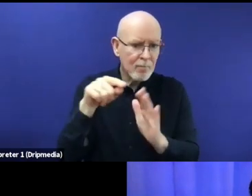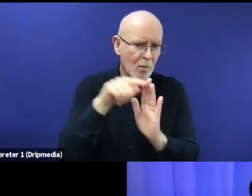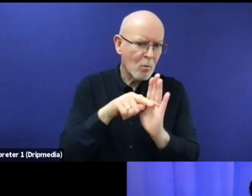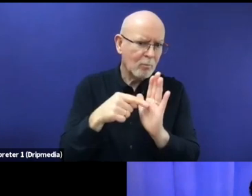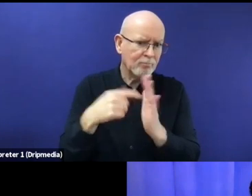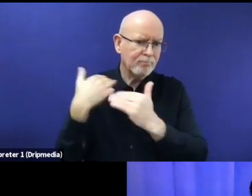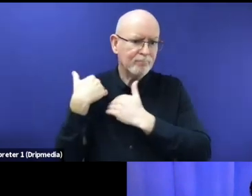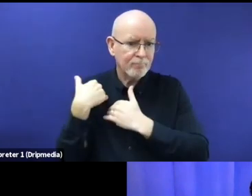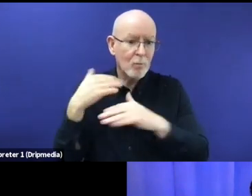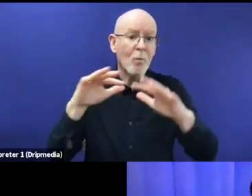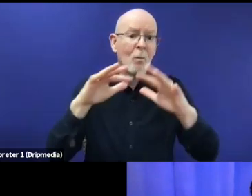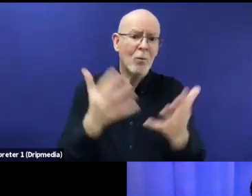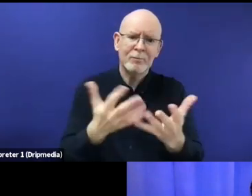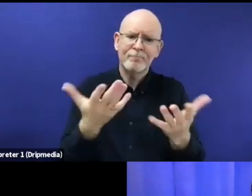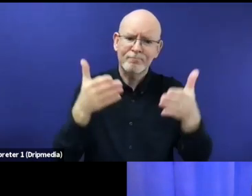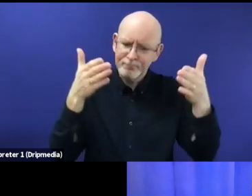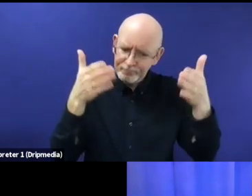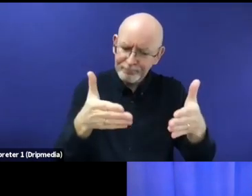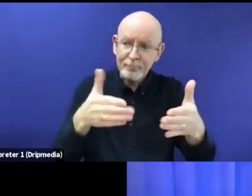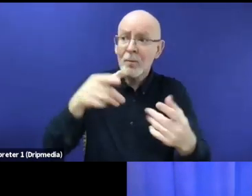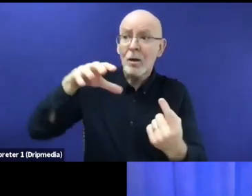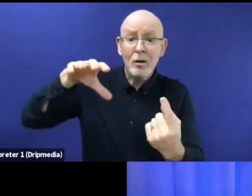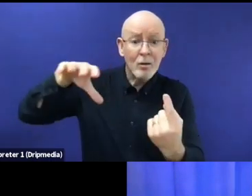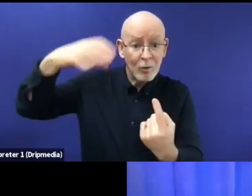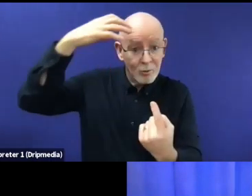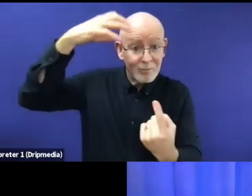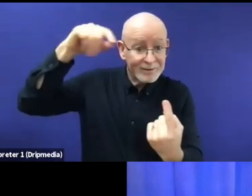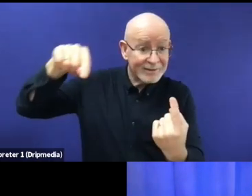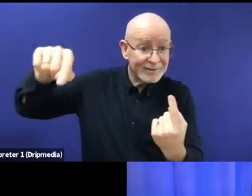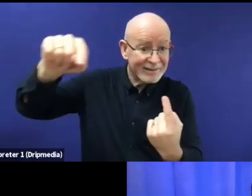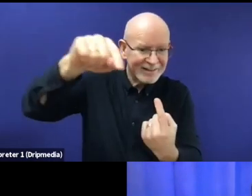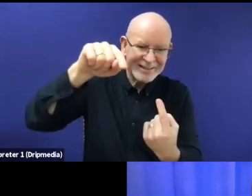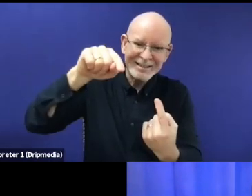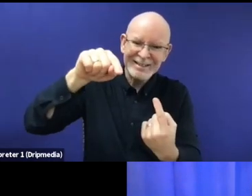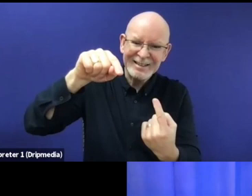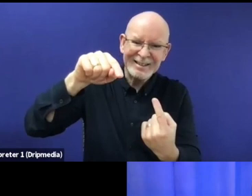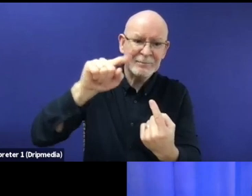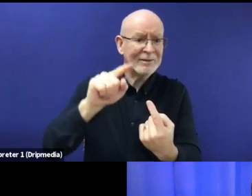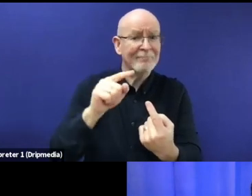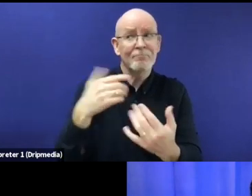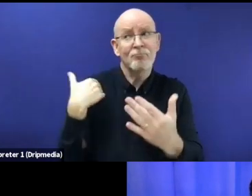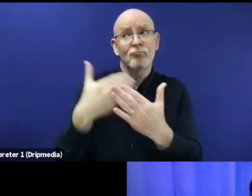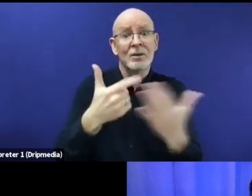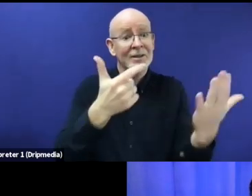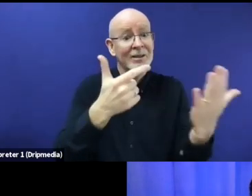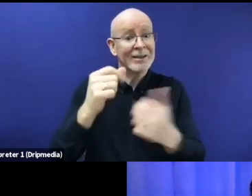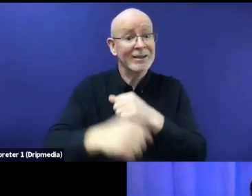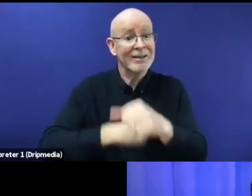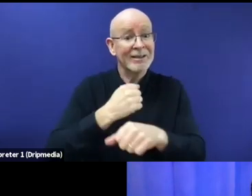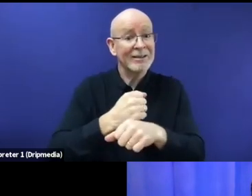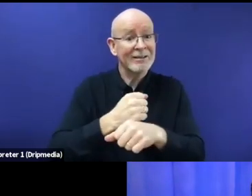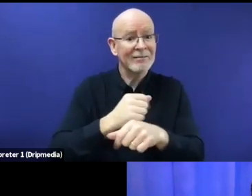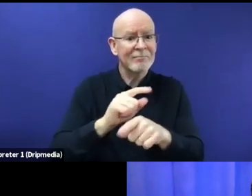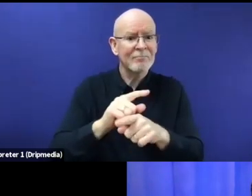big businesses and companies now have in a lot of places. So states are no longer the main actors in armed conflict.